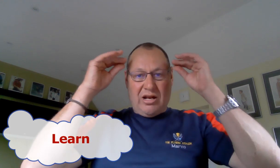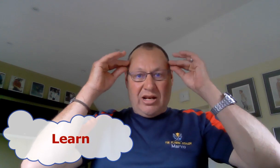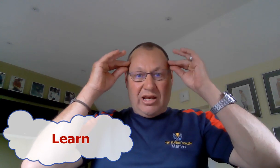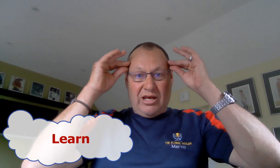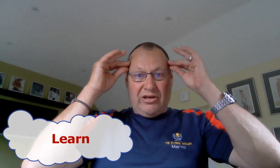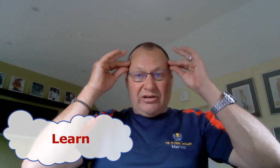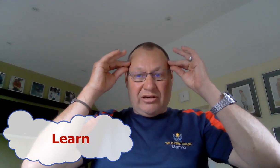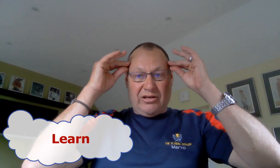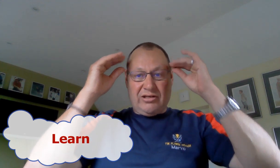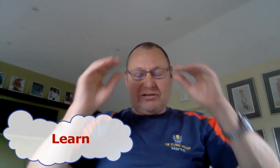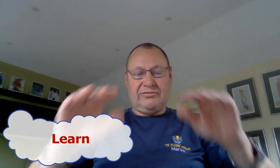learn.